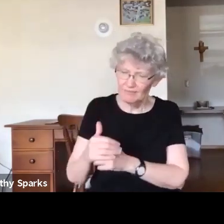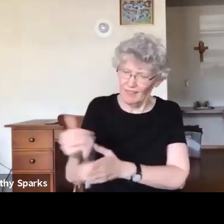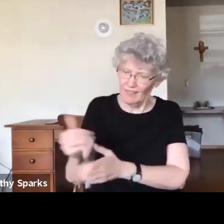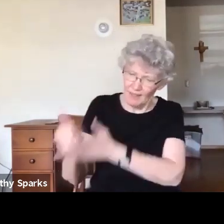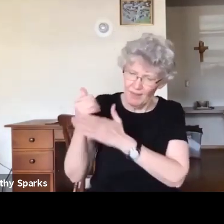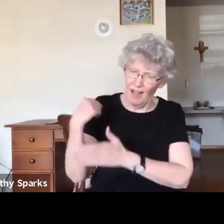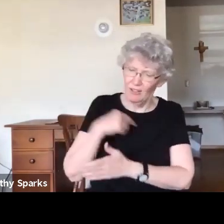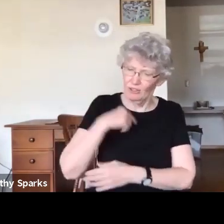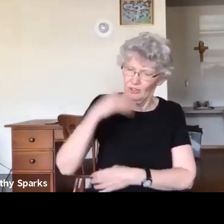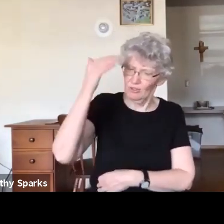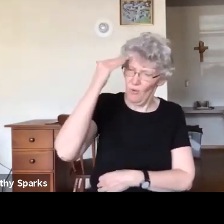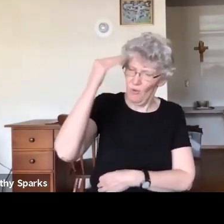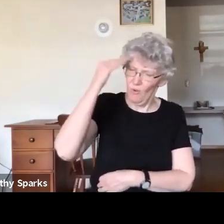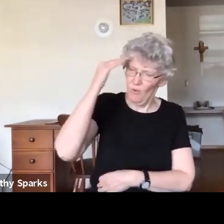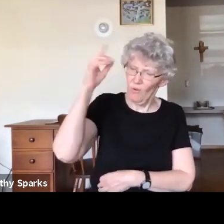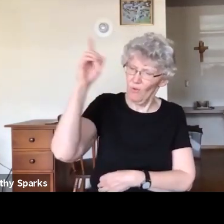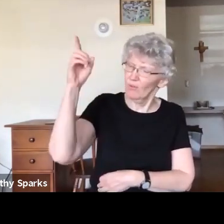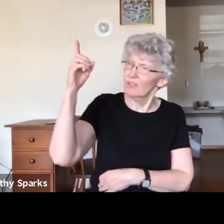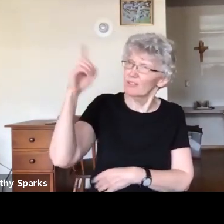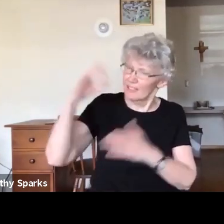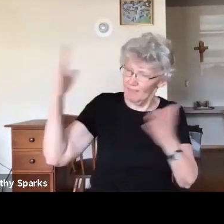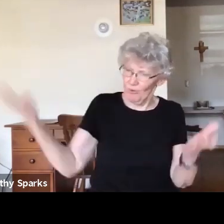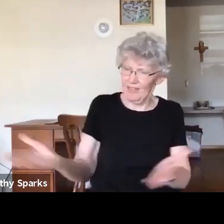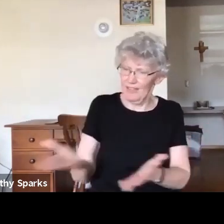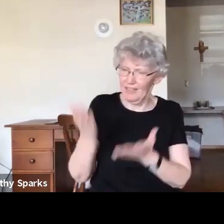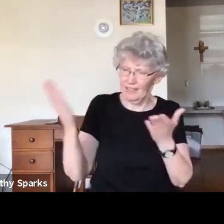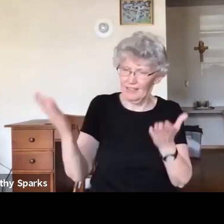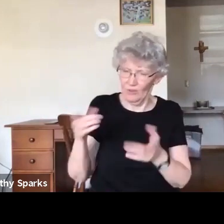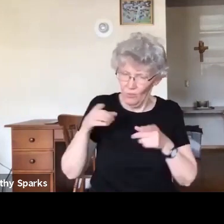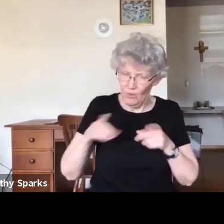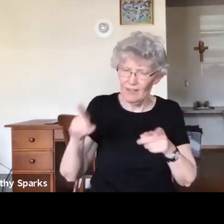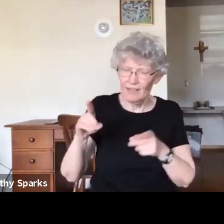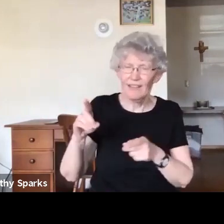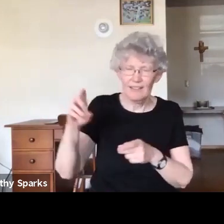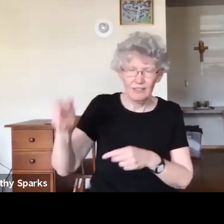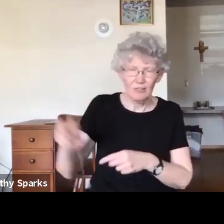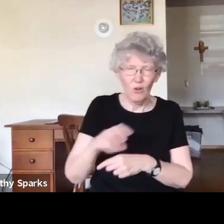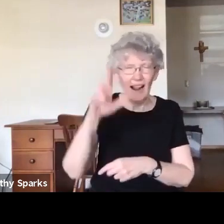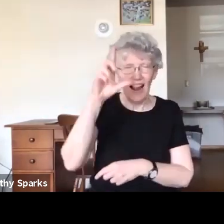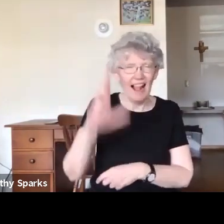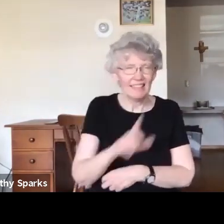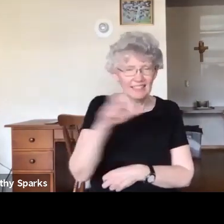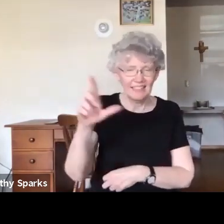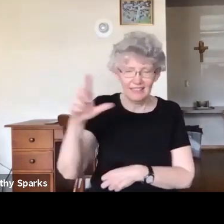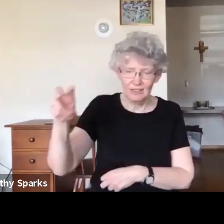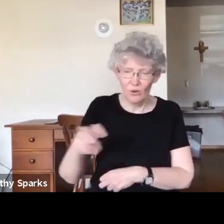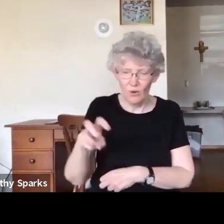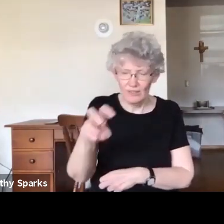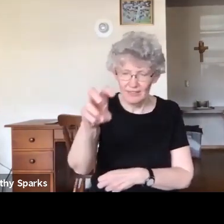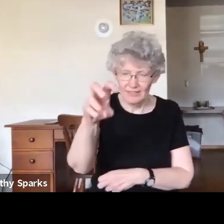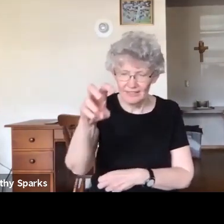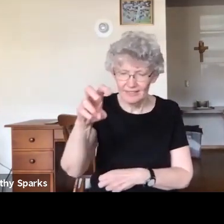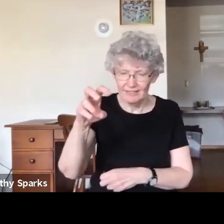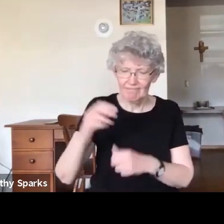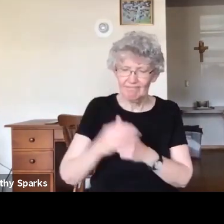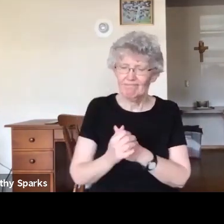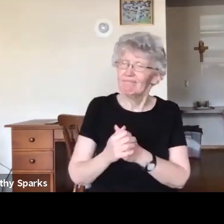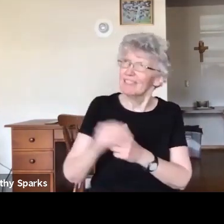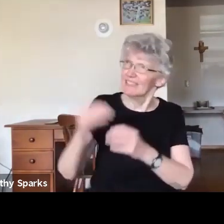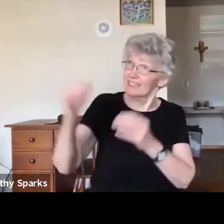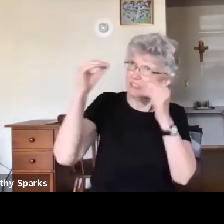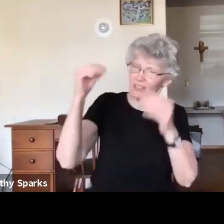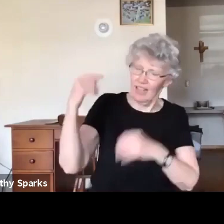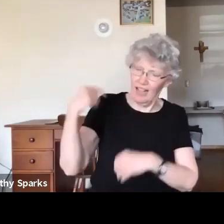Let us pray for all people of God and their needs. Merciful God, help us to know